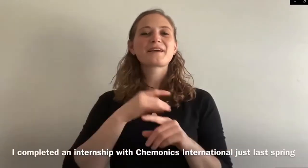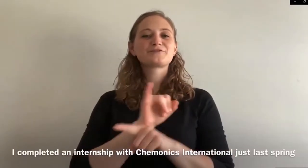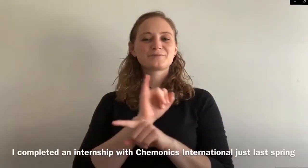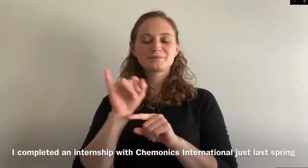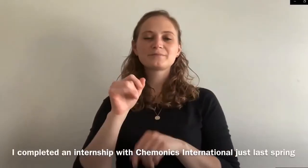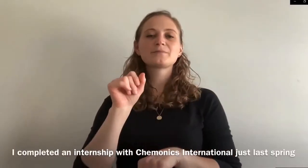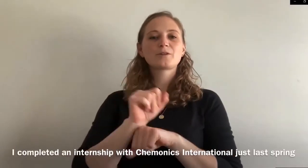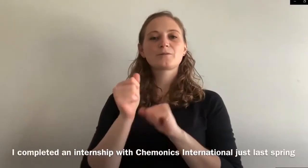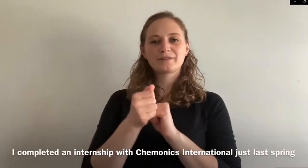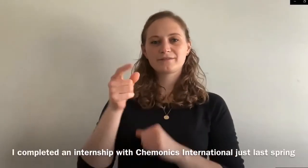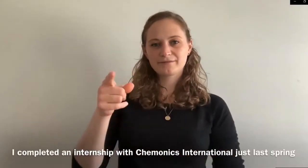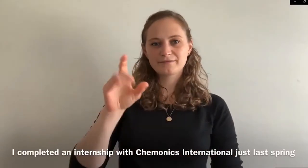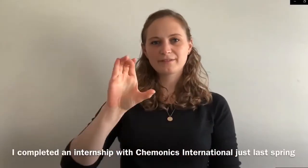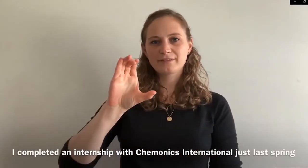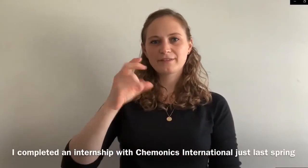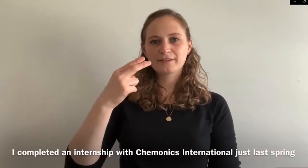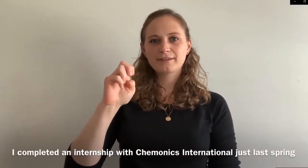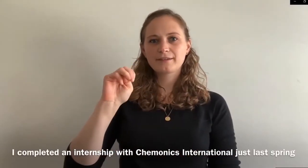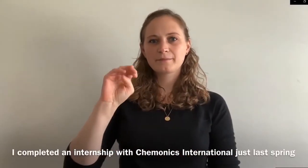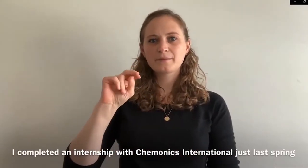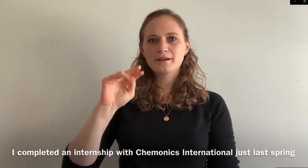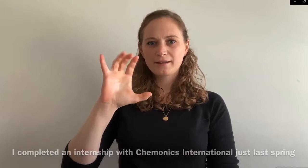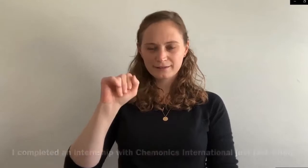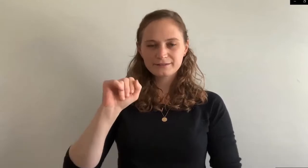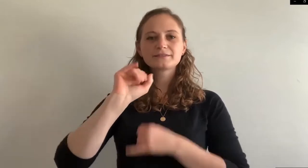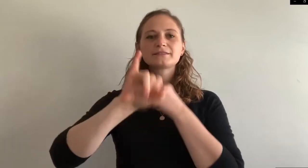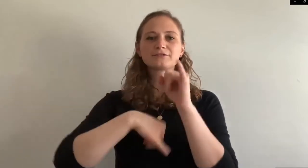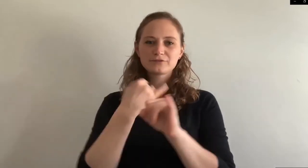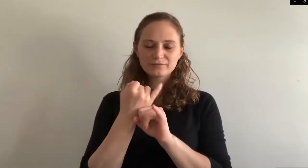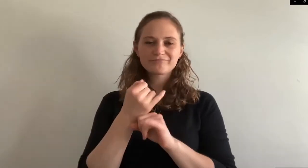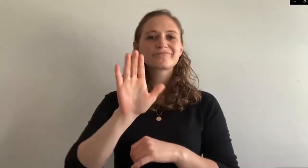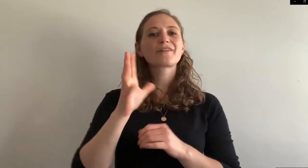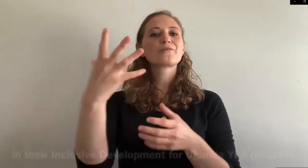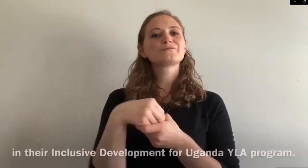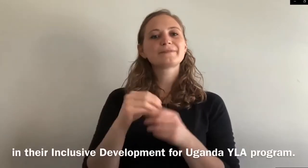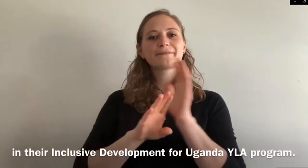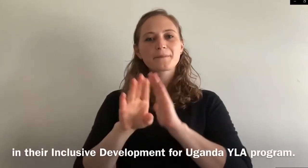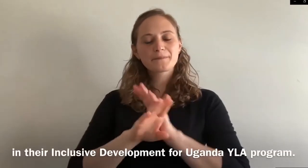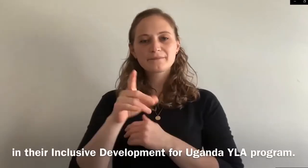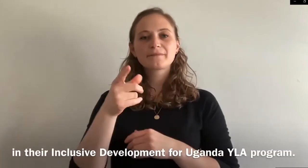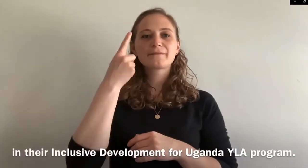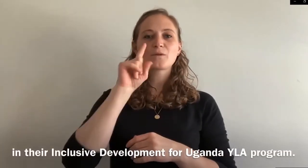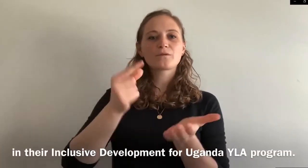own. I completed an internship with Chemonics International just last spring